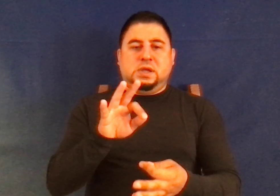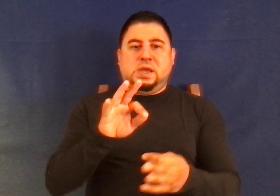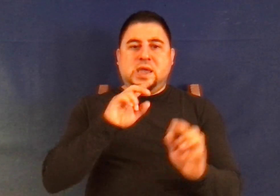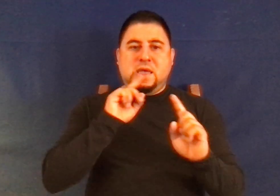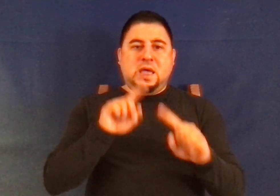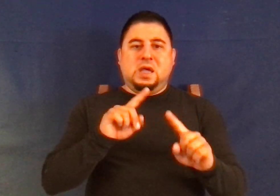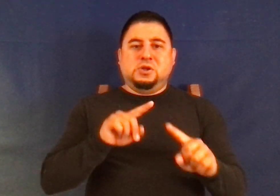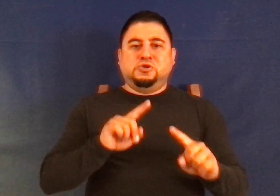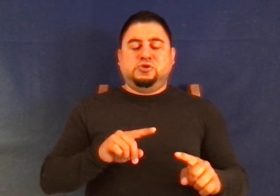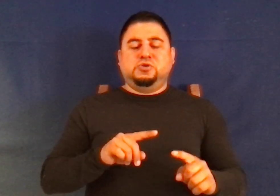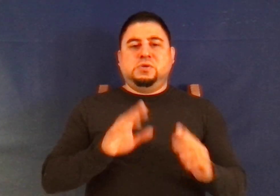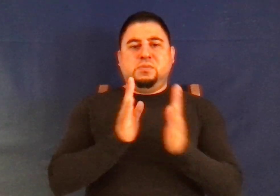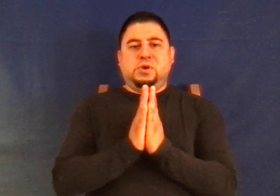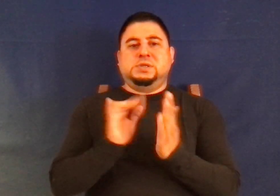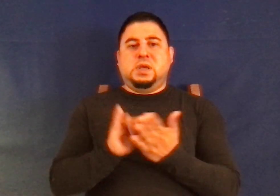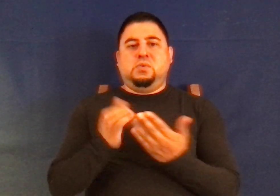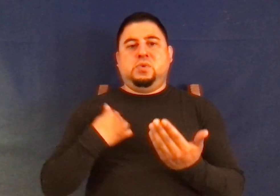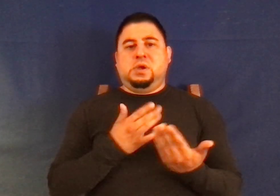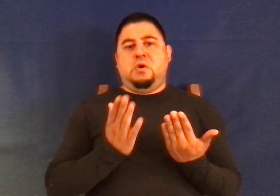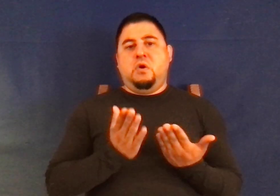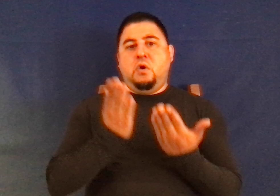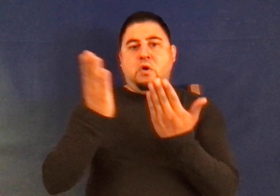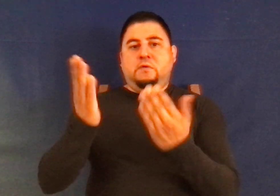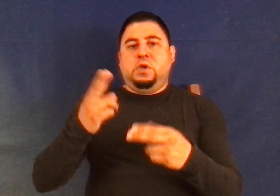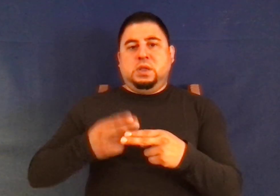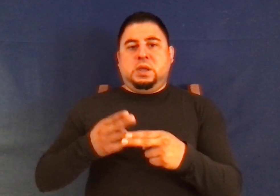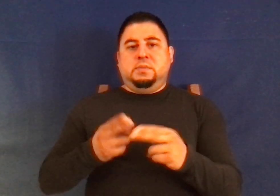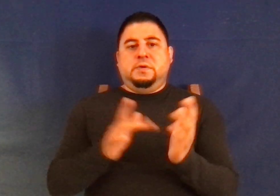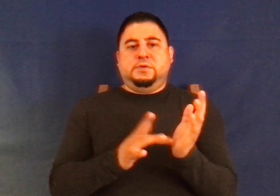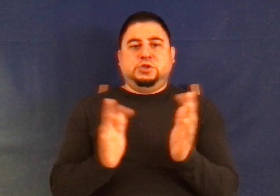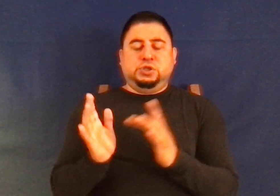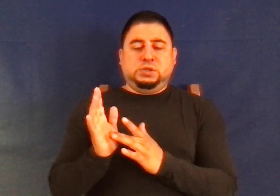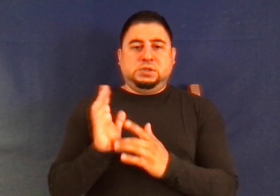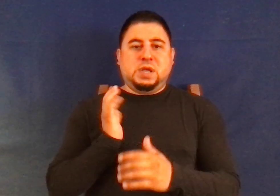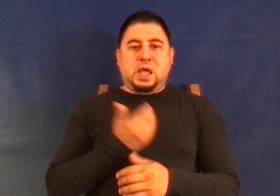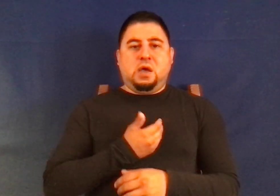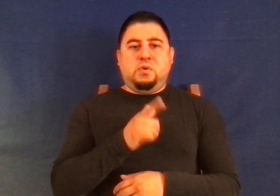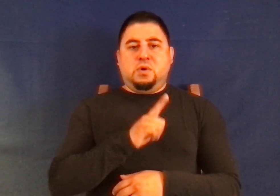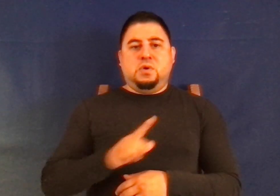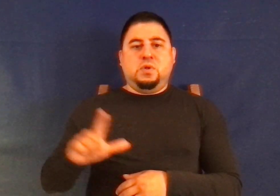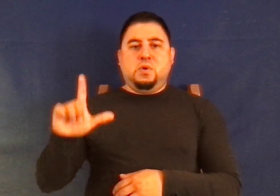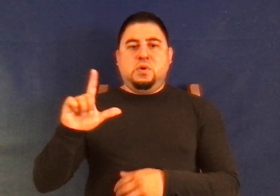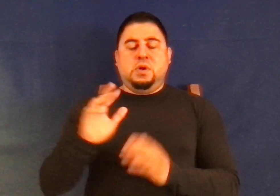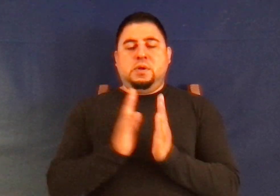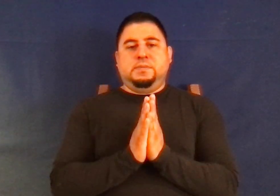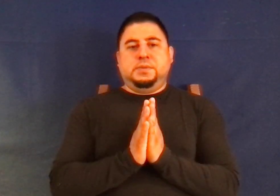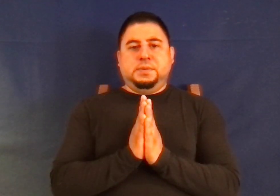prayers that we offer in the name of Jesus, our Lord. Amen.